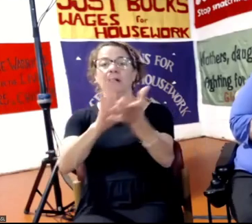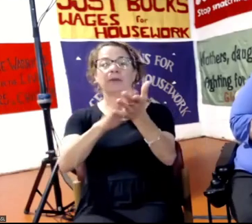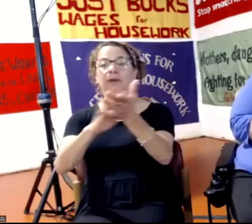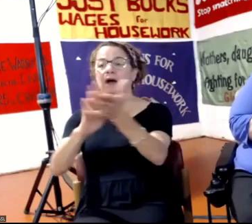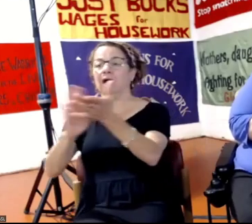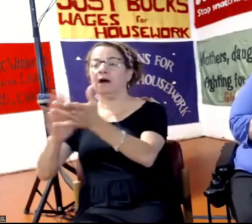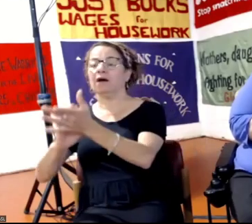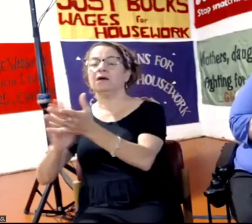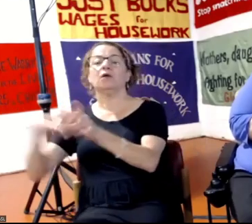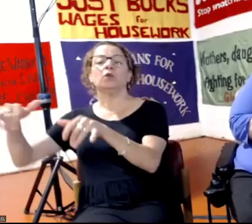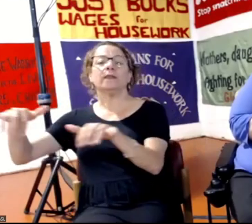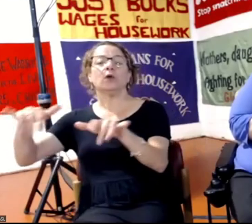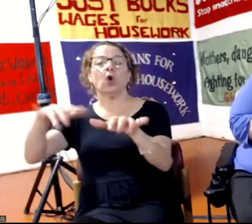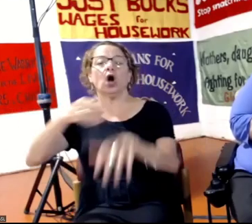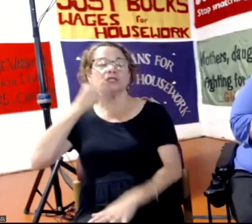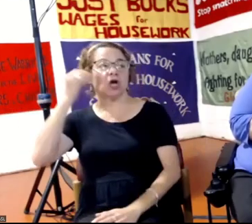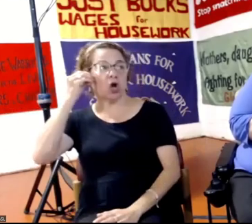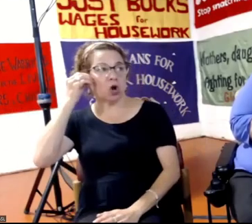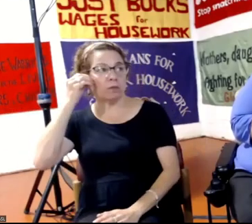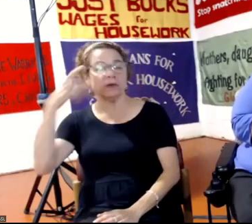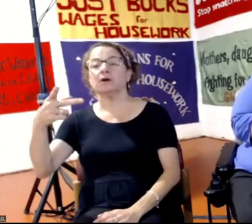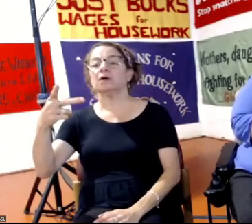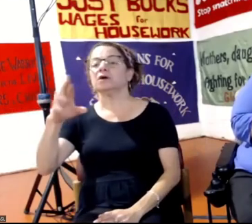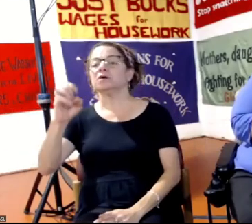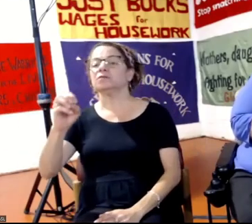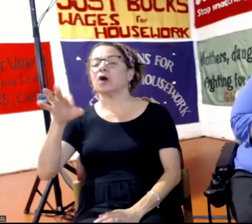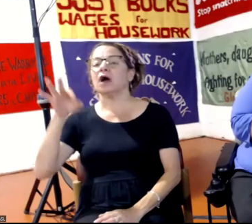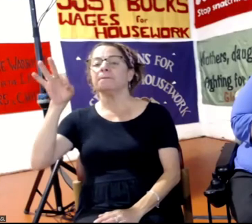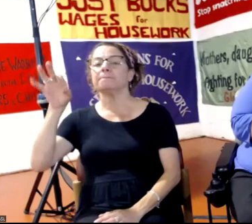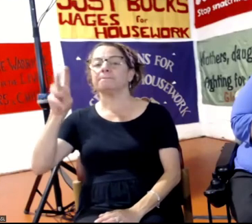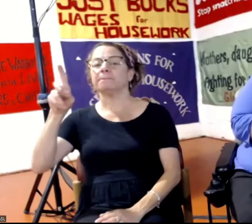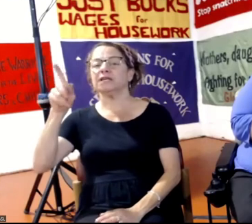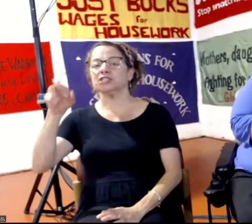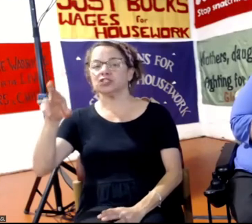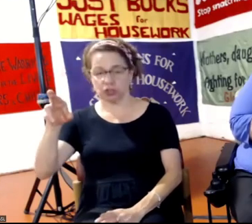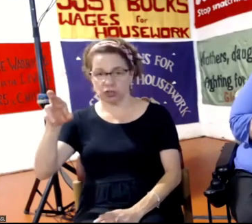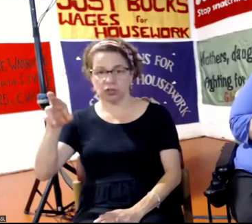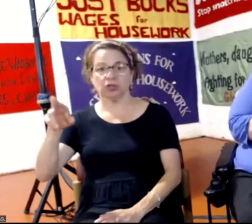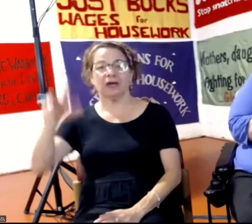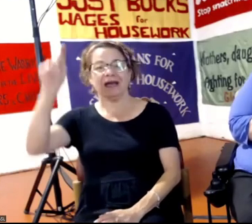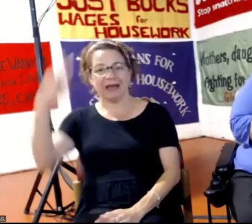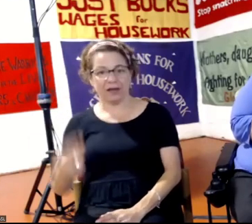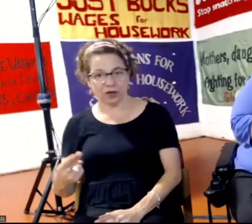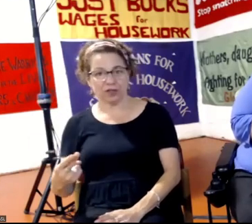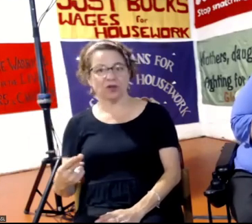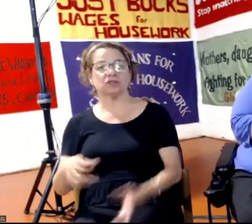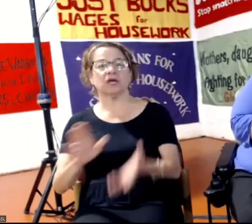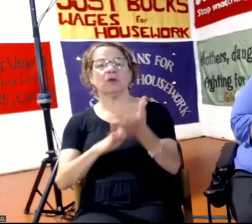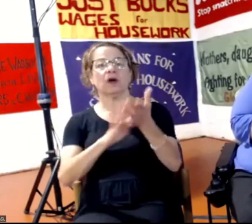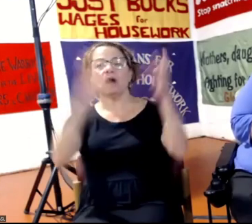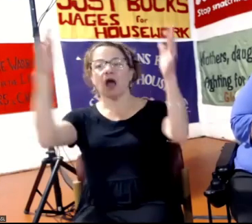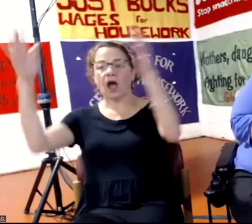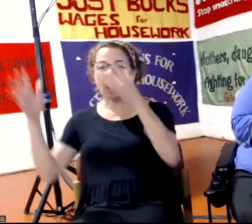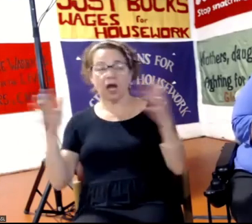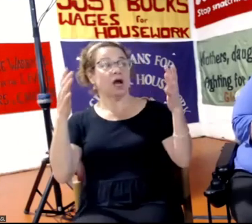going to thank them for that. Anyway, they clapped. But when the pandemic was